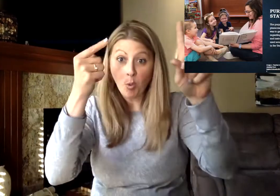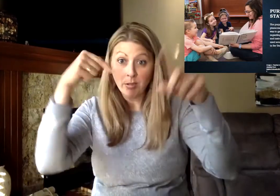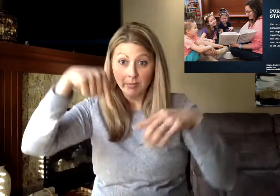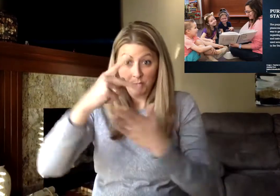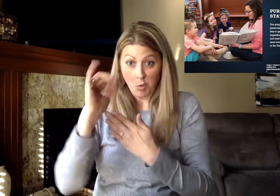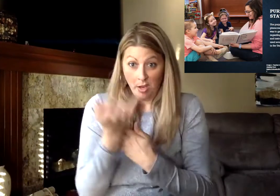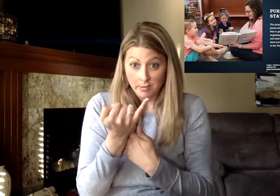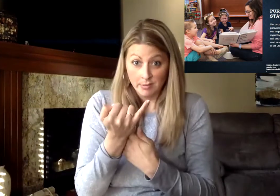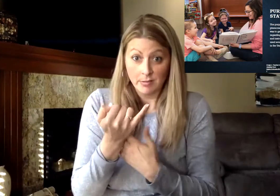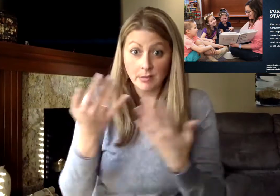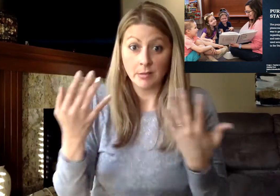What is the goal, the purpose?